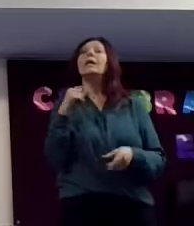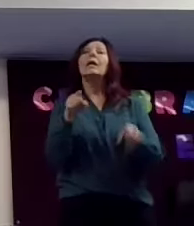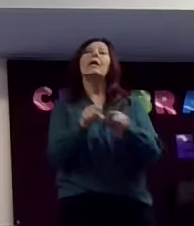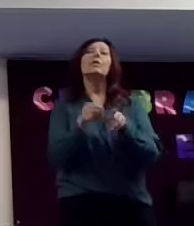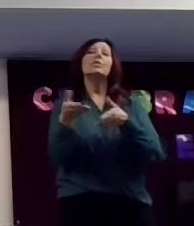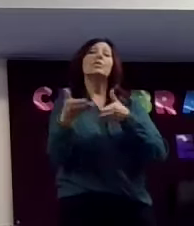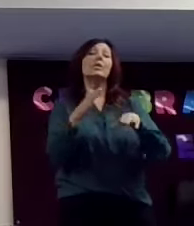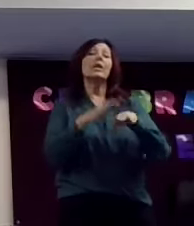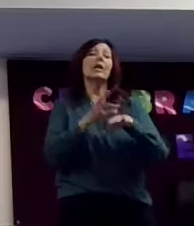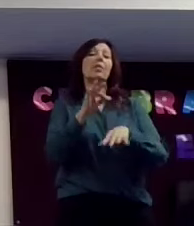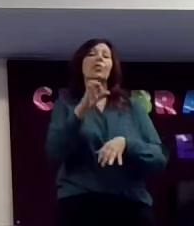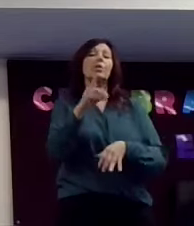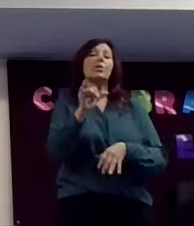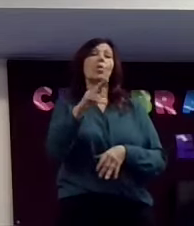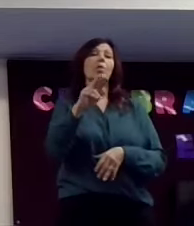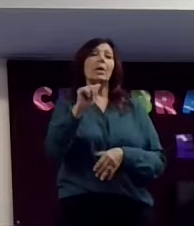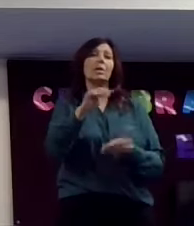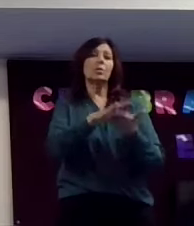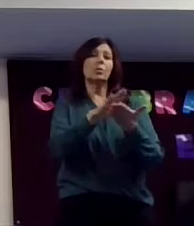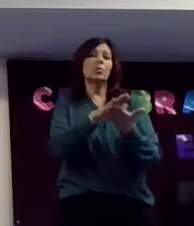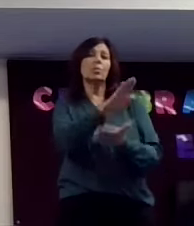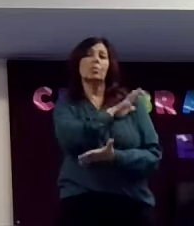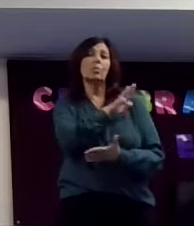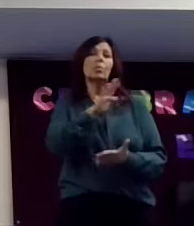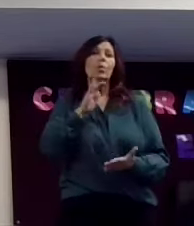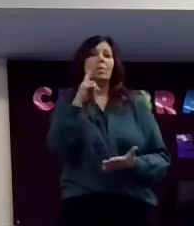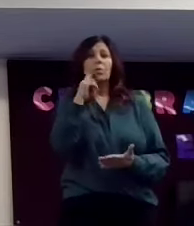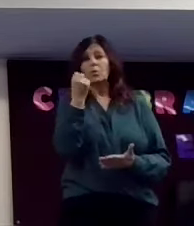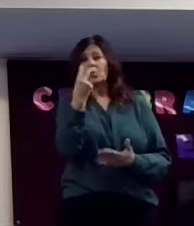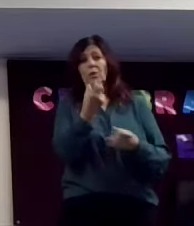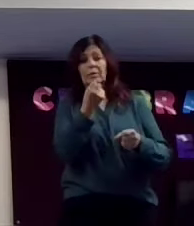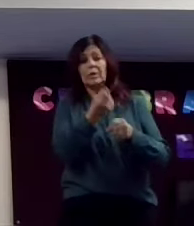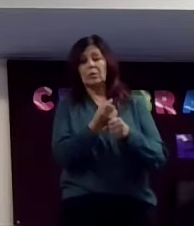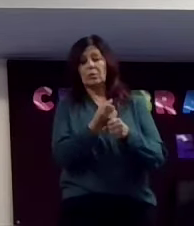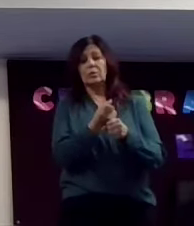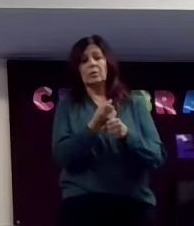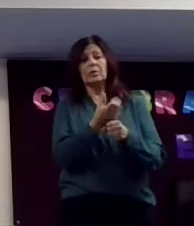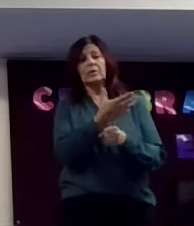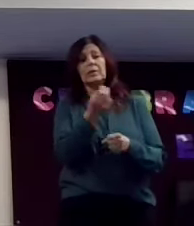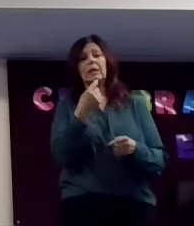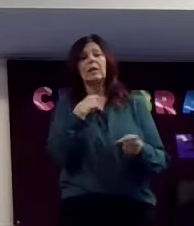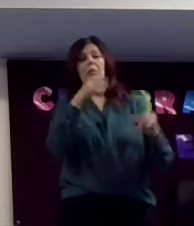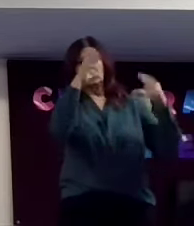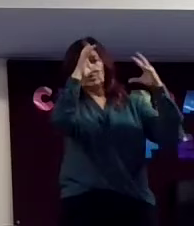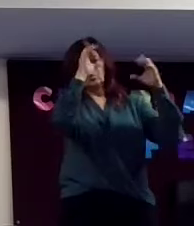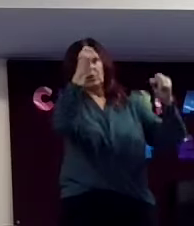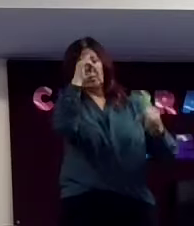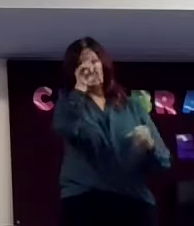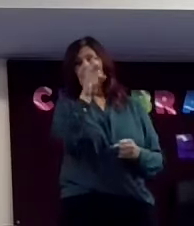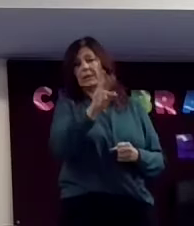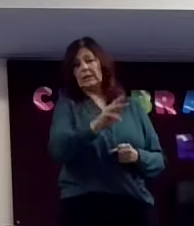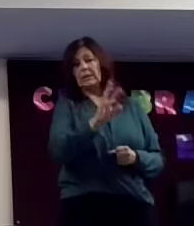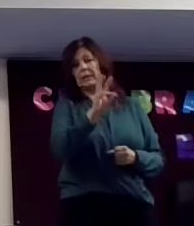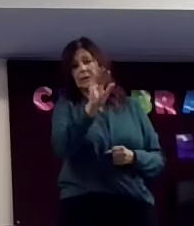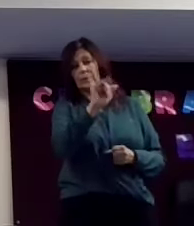also served on the Fredonia School Board for a 12-year period, and I was president for